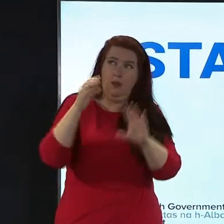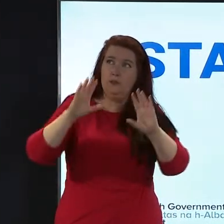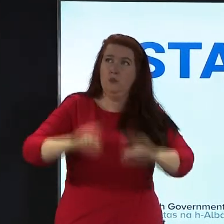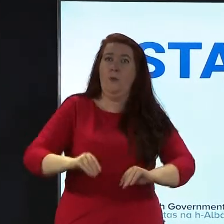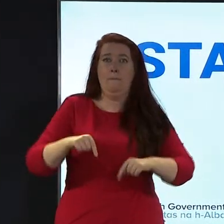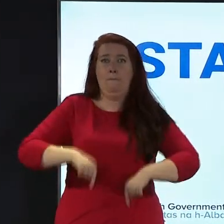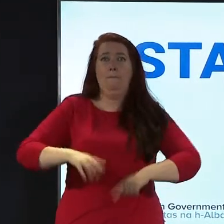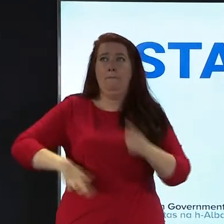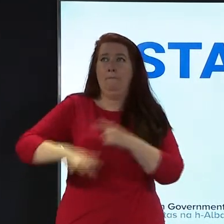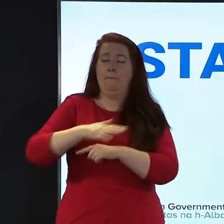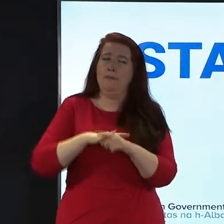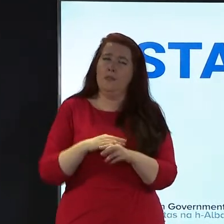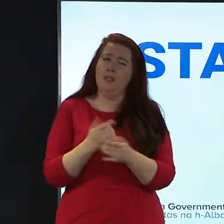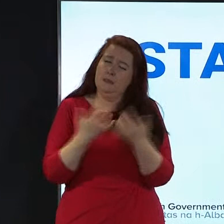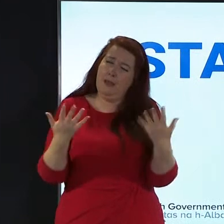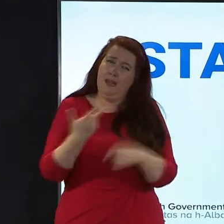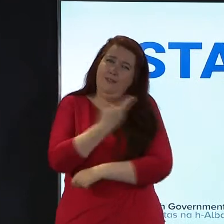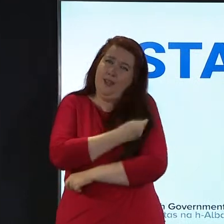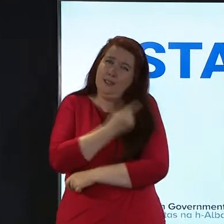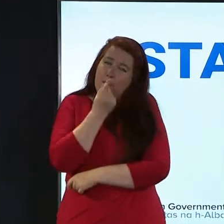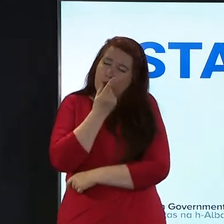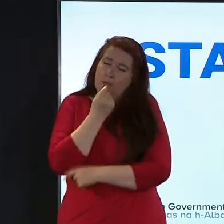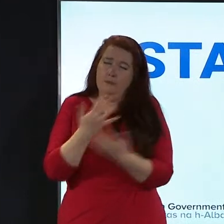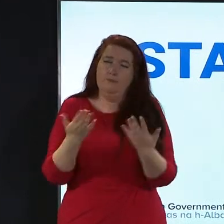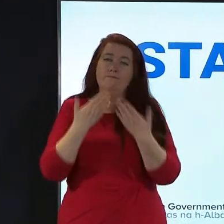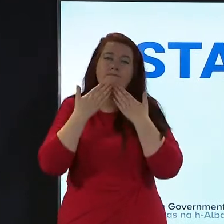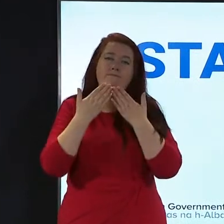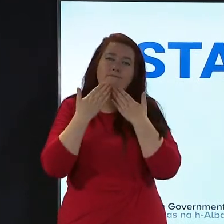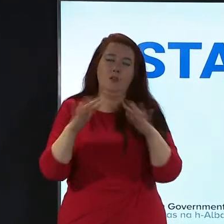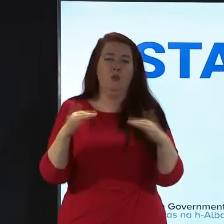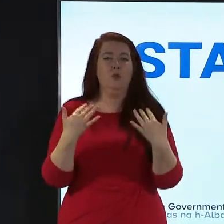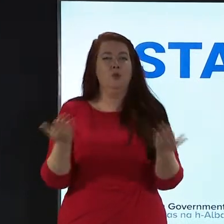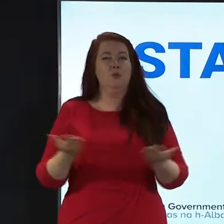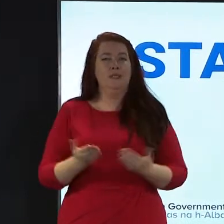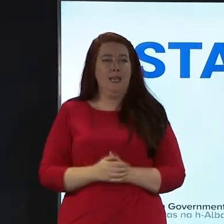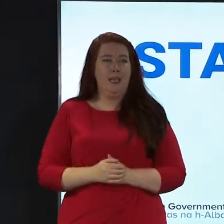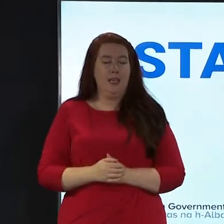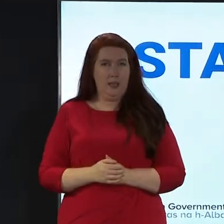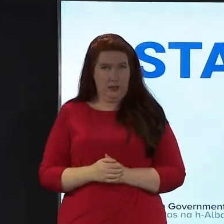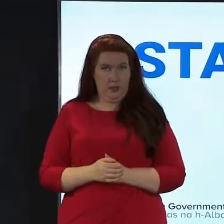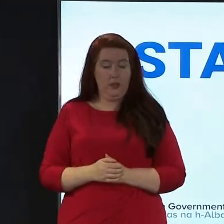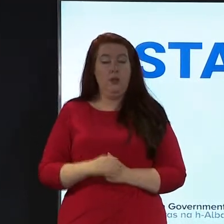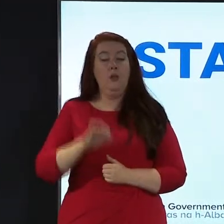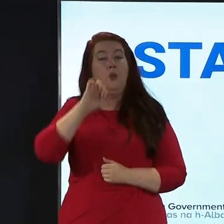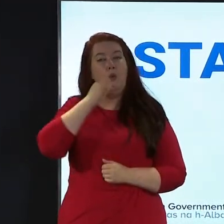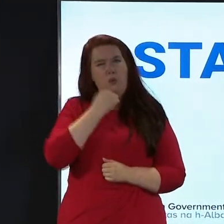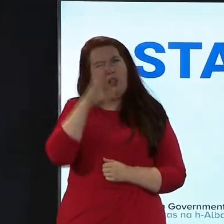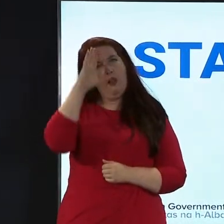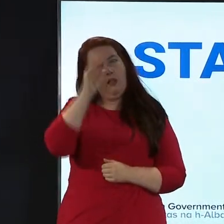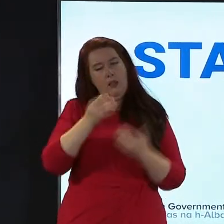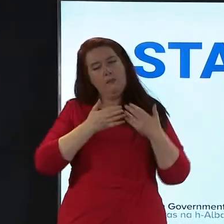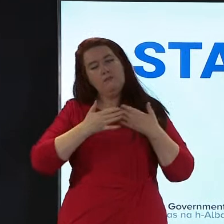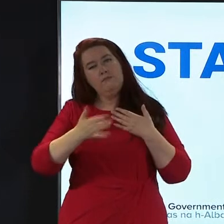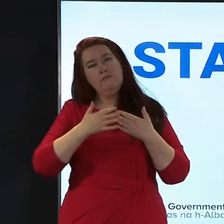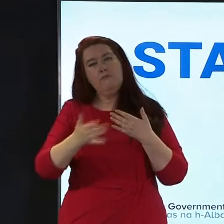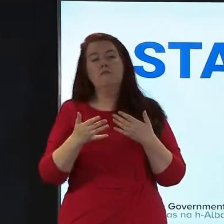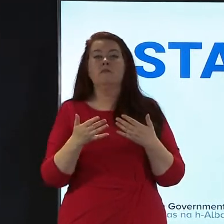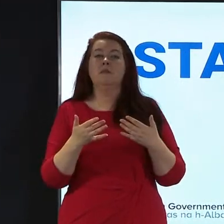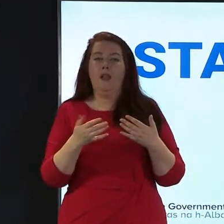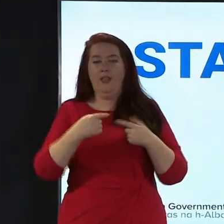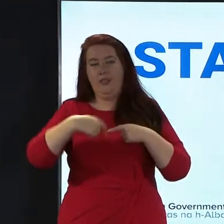us take it as possible. Thank you very much indeed for joining us today. We'll give further updates over the course of